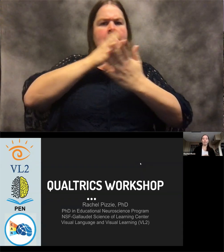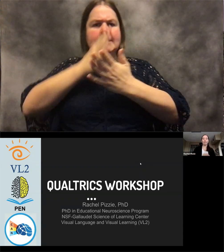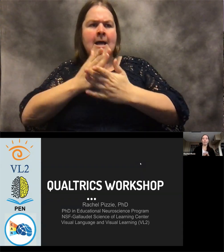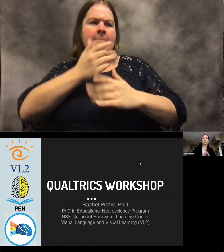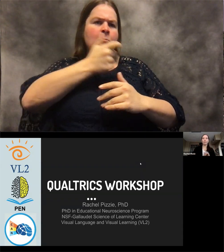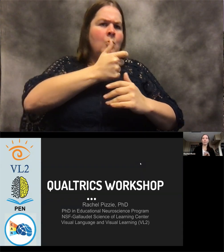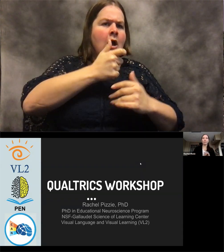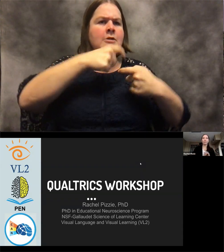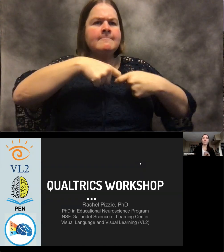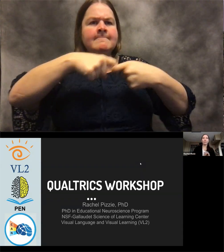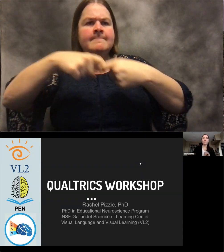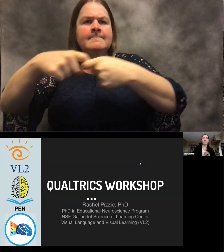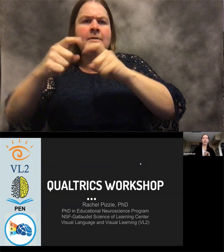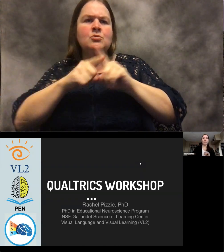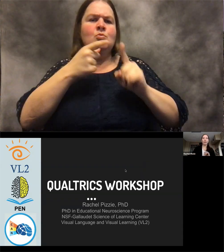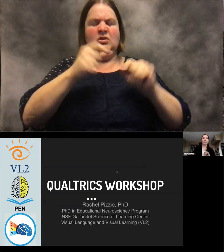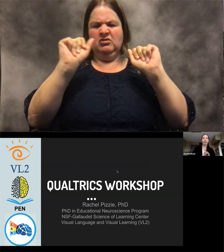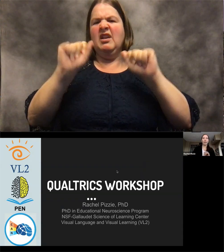today.